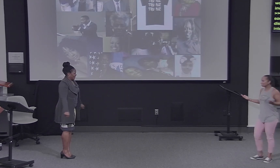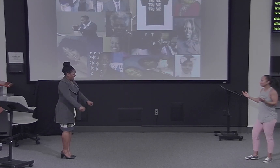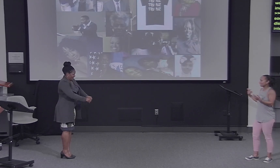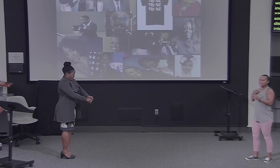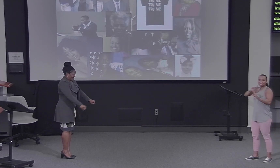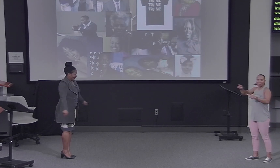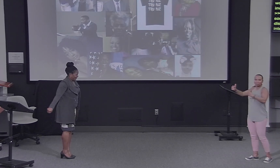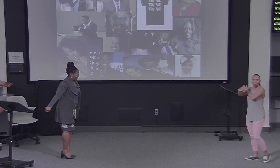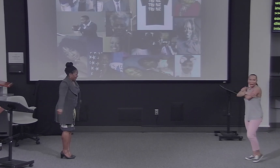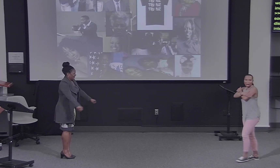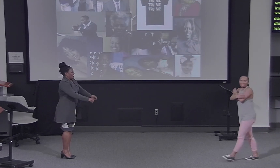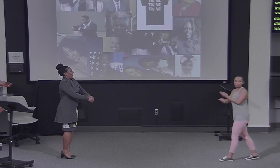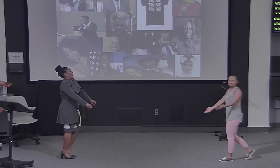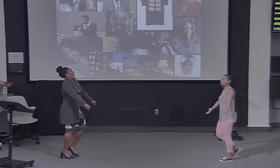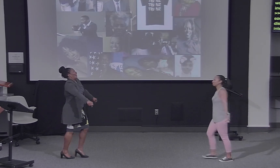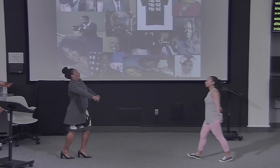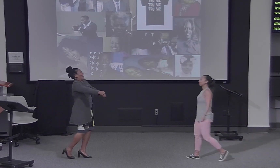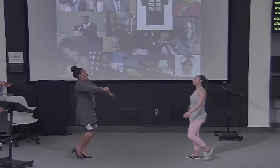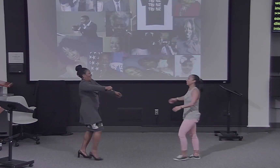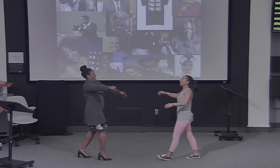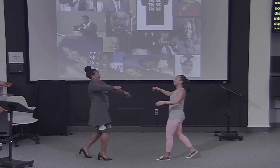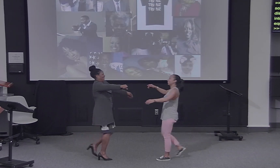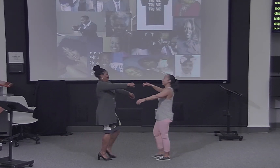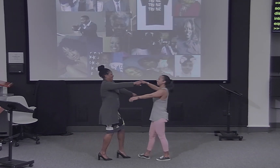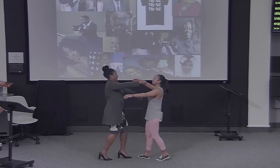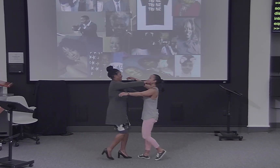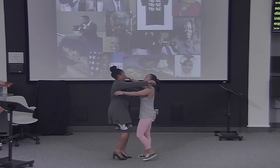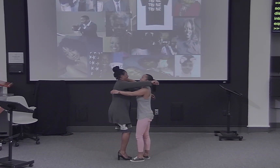I don't actually have a question. I just came to get a hug from Pam.